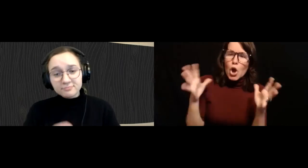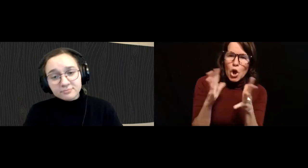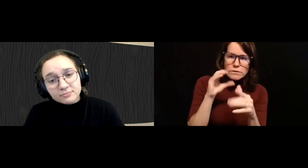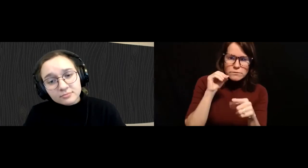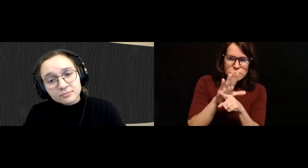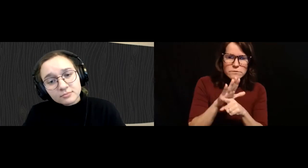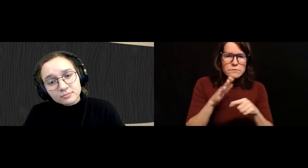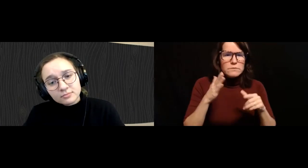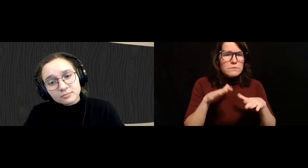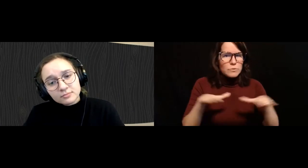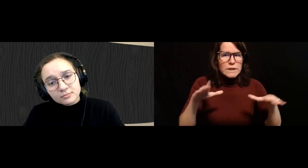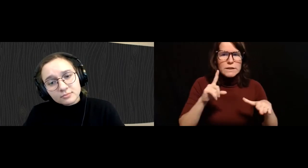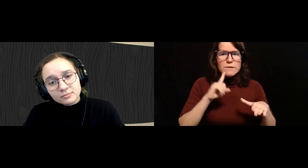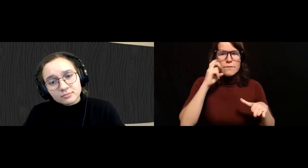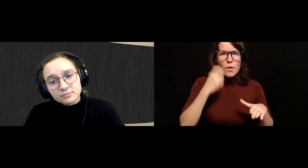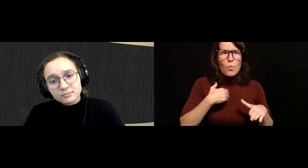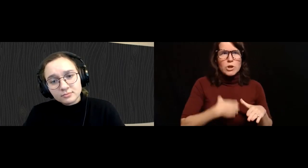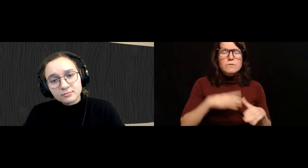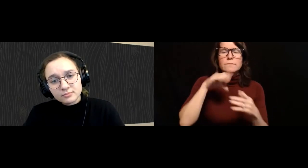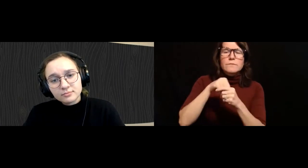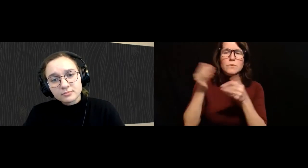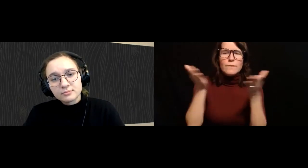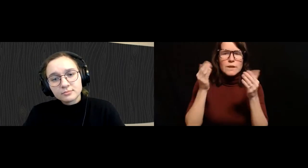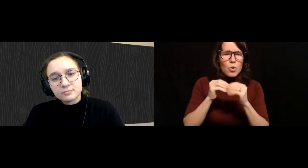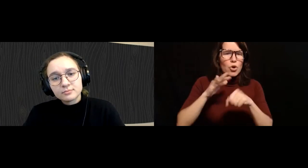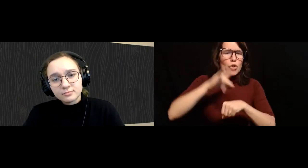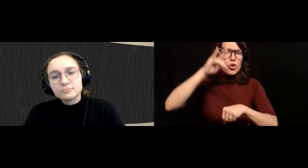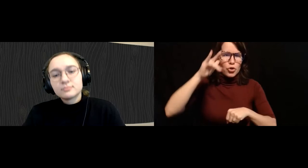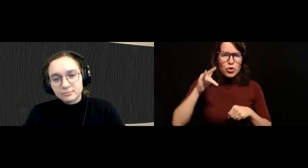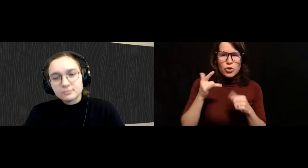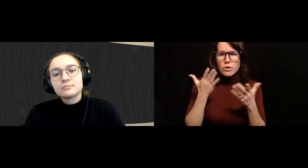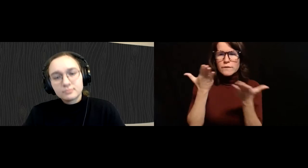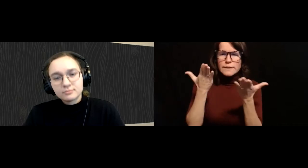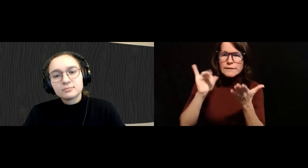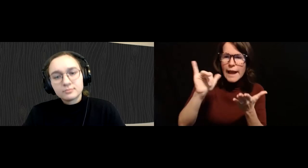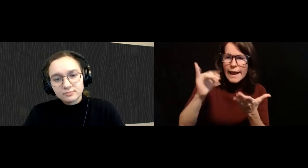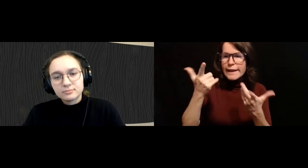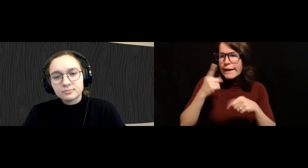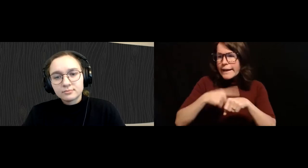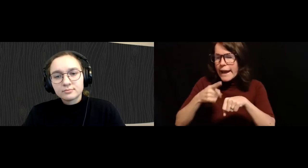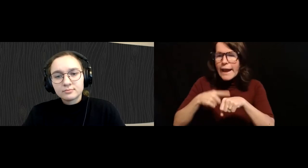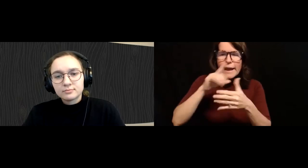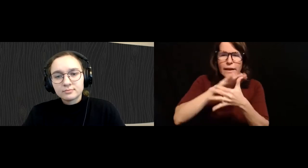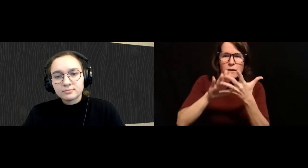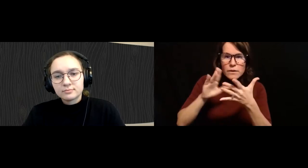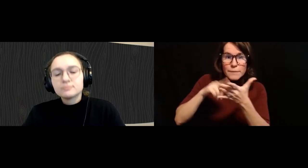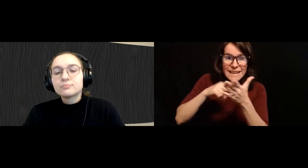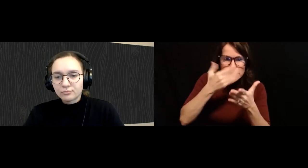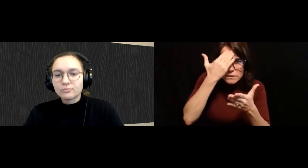In addition, I definitely encourage, or I wish, what had happened earlier for me is